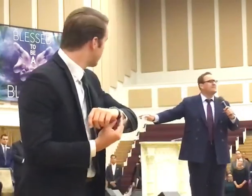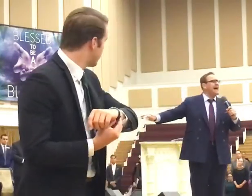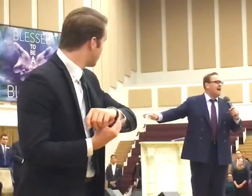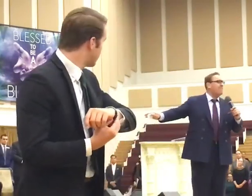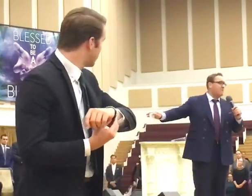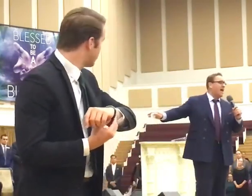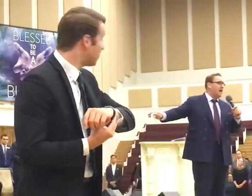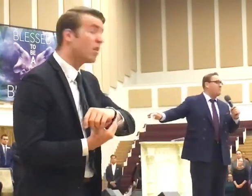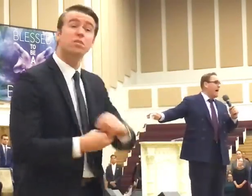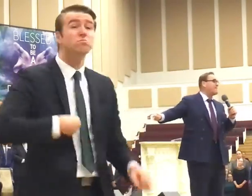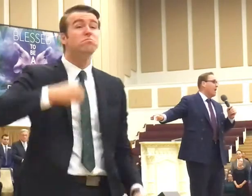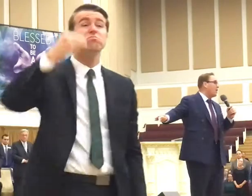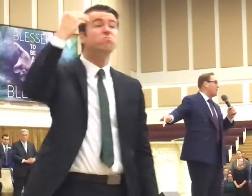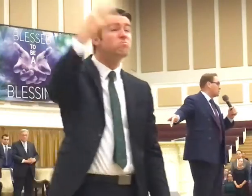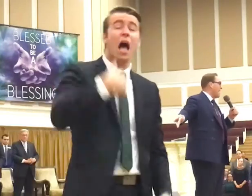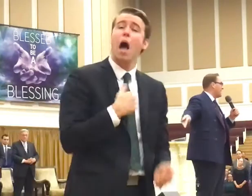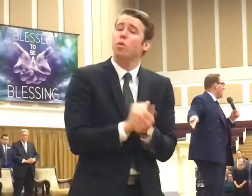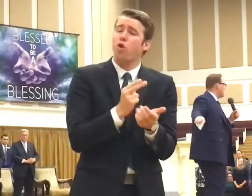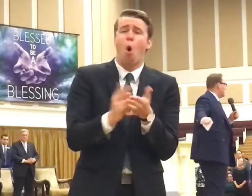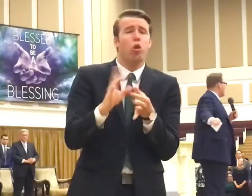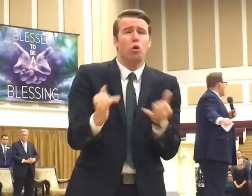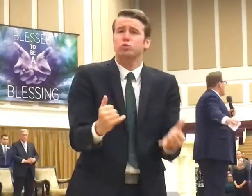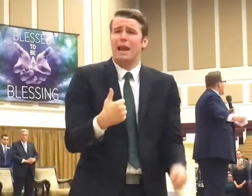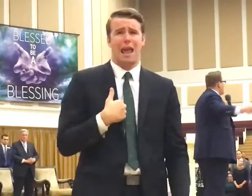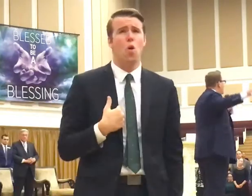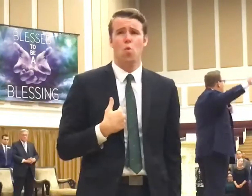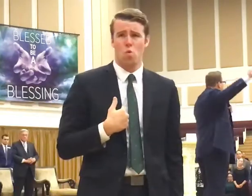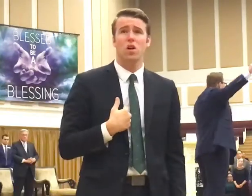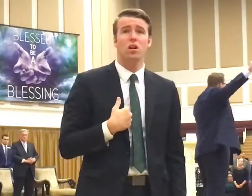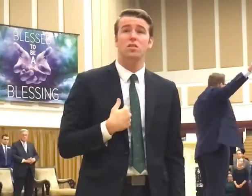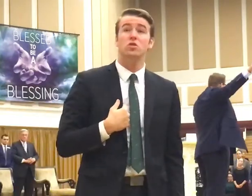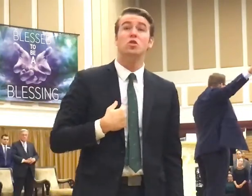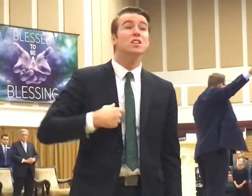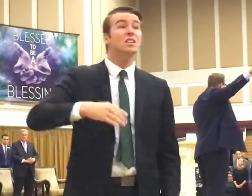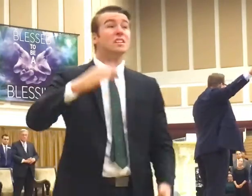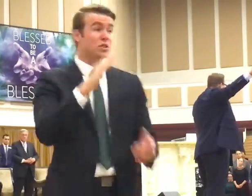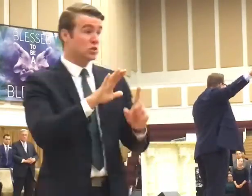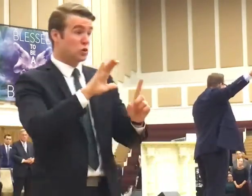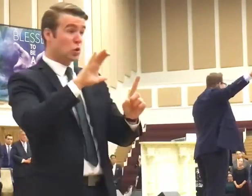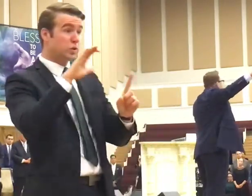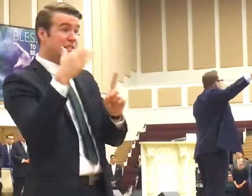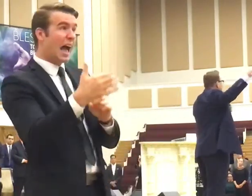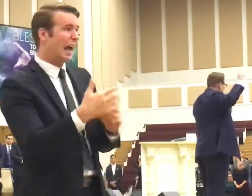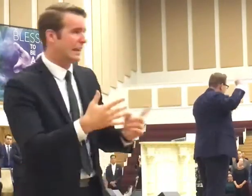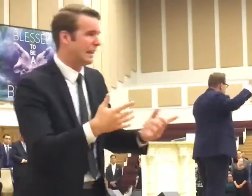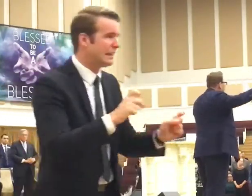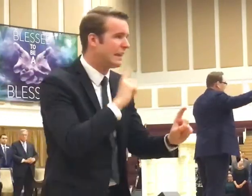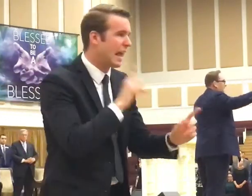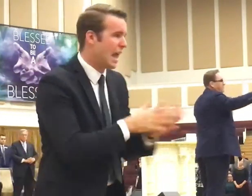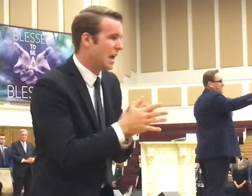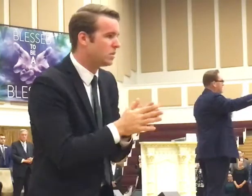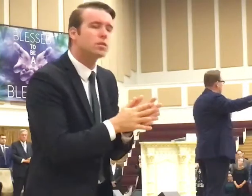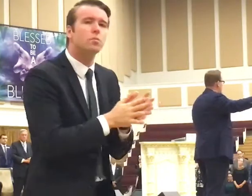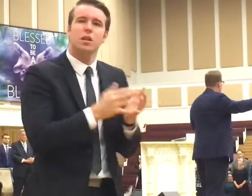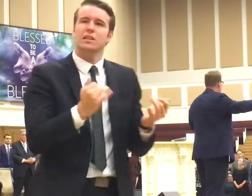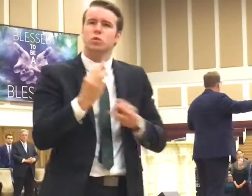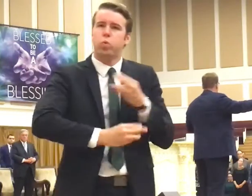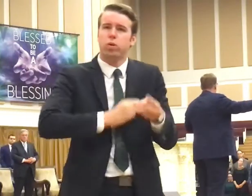Let me just tell you, I'm going to follow up what I'm in the Holy Ghost right now. You better stop looking at society for answers because this thing's messed up.